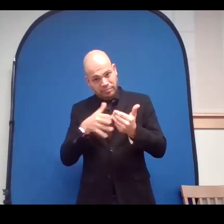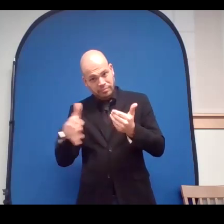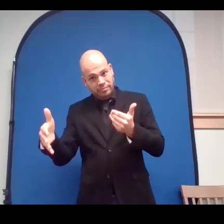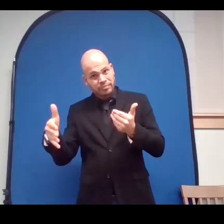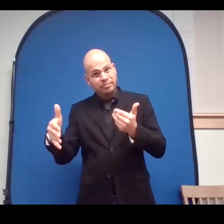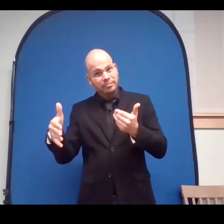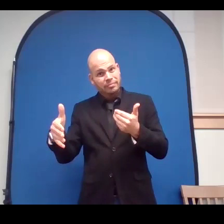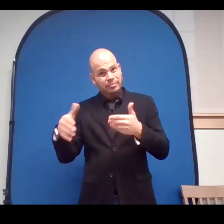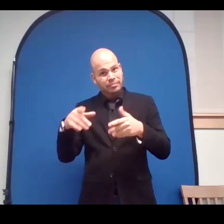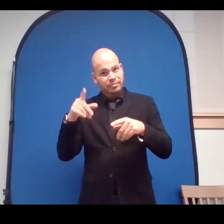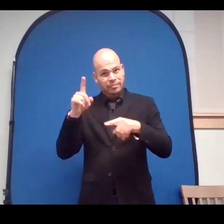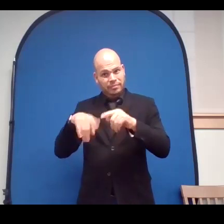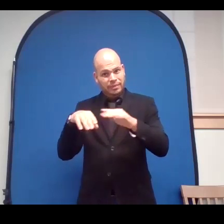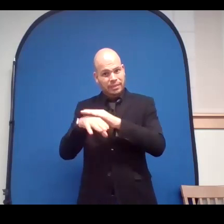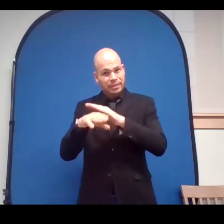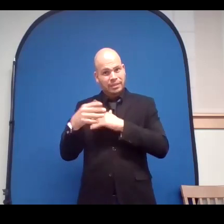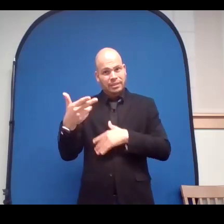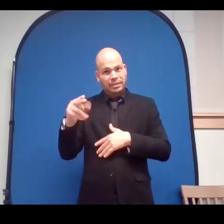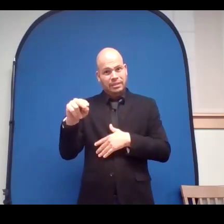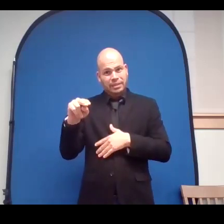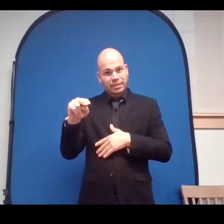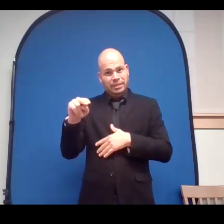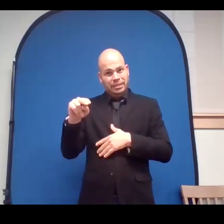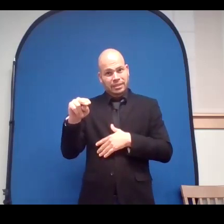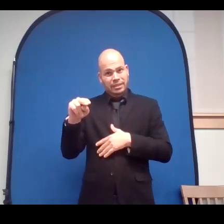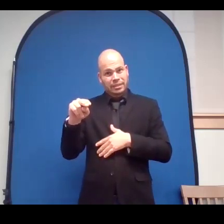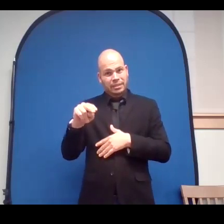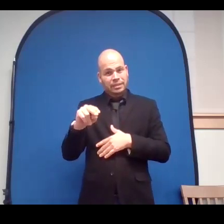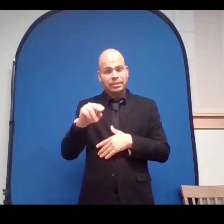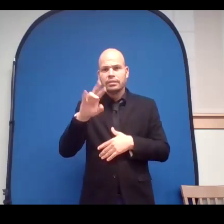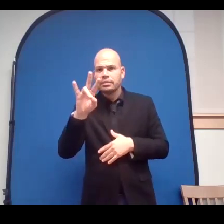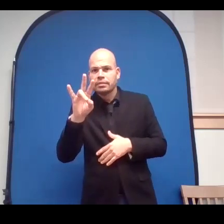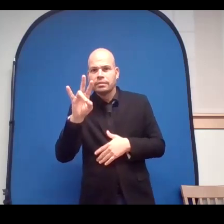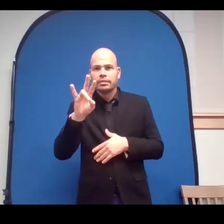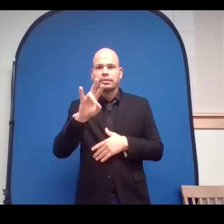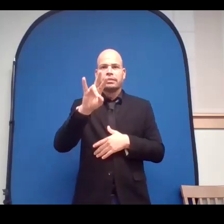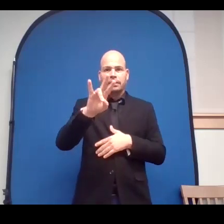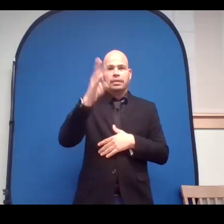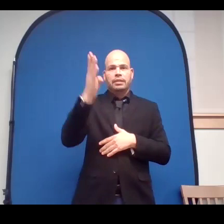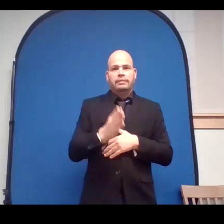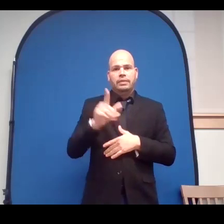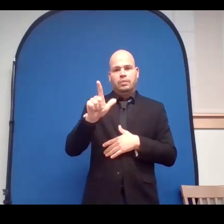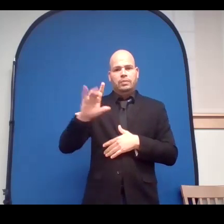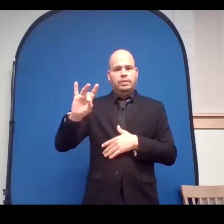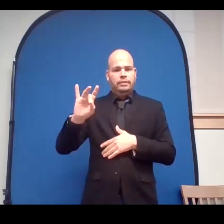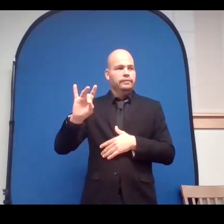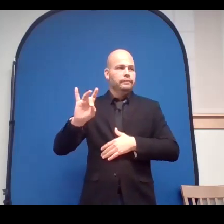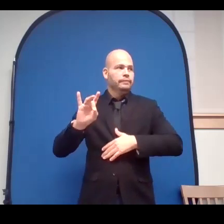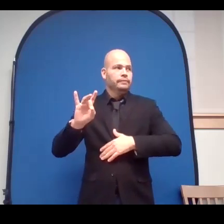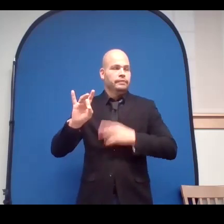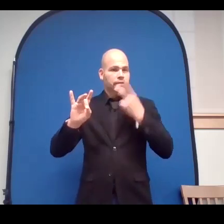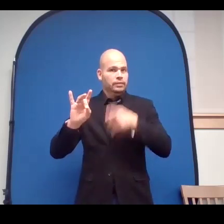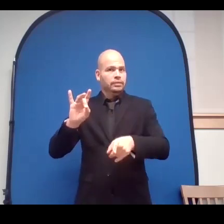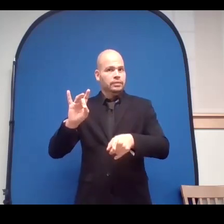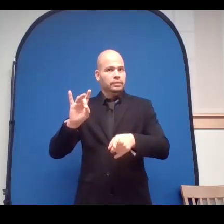Well, this was taken during 7/28, so he was still in. Yeah, but they were recommending that the guns be removed